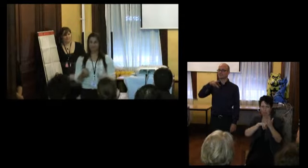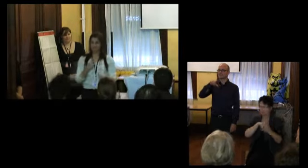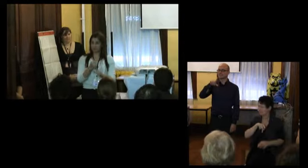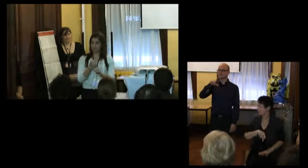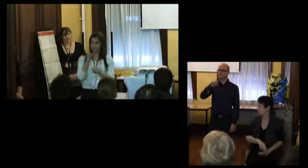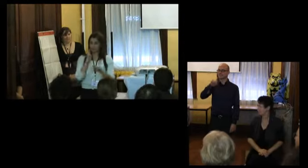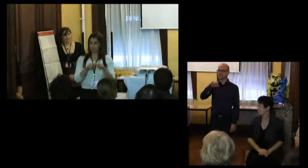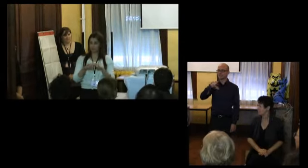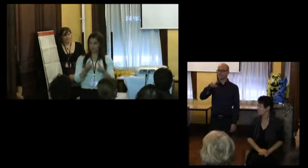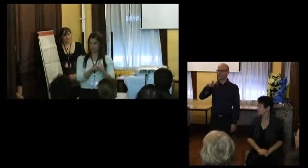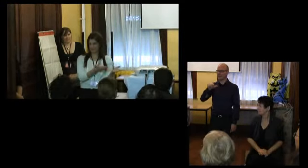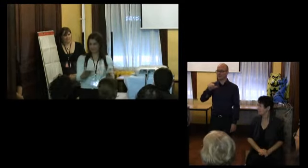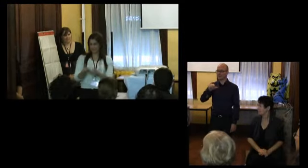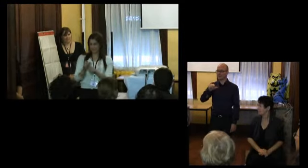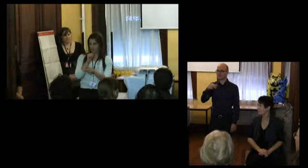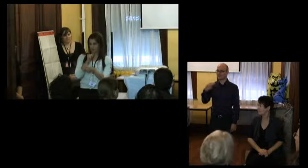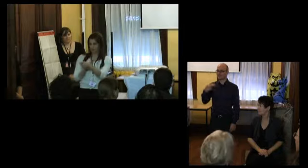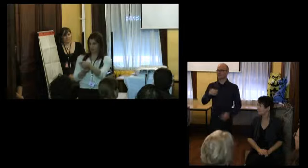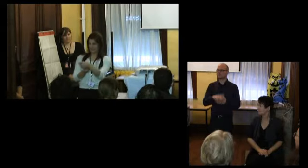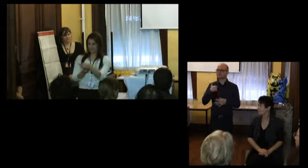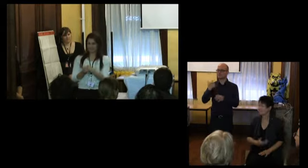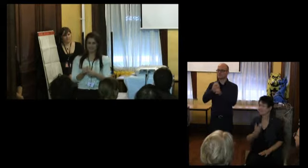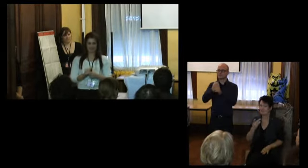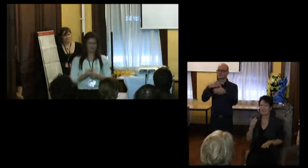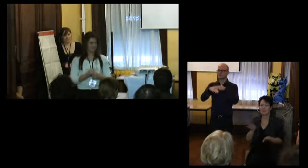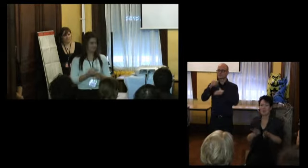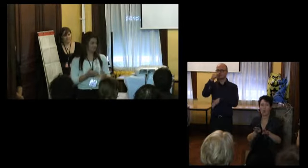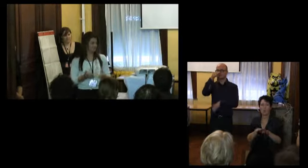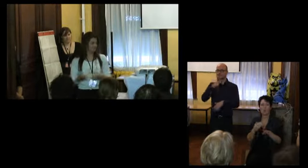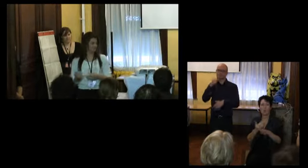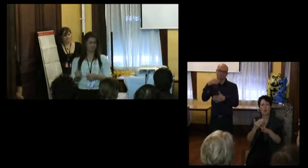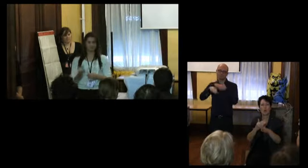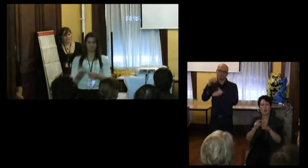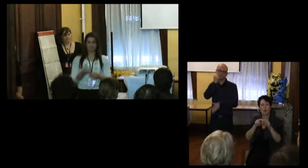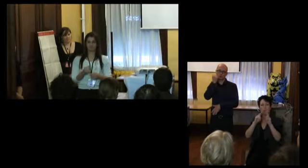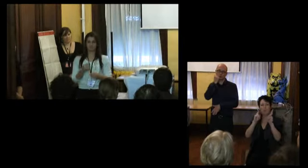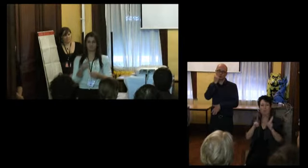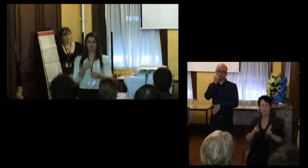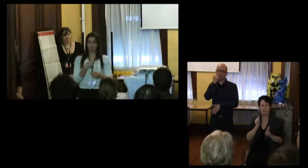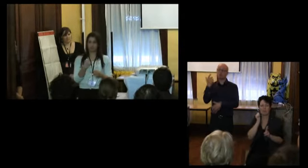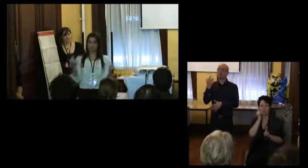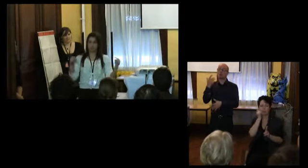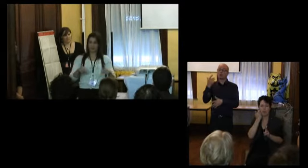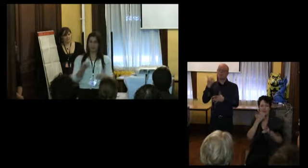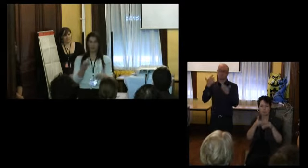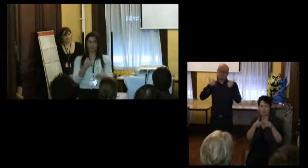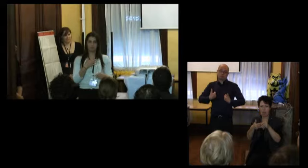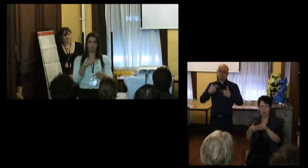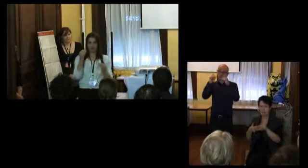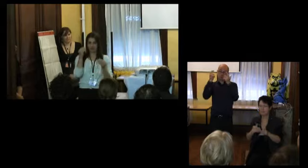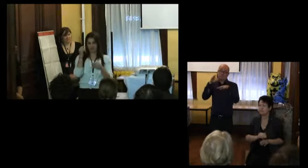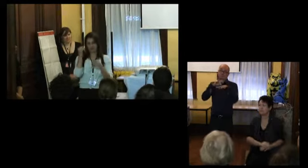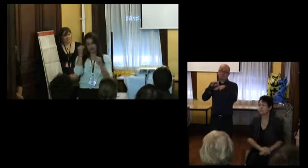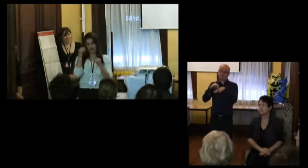Good. I work at the museum in Trondheim, the Historical Museum, as a guide like Thomas